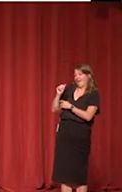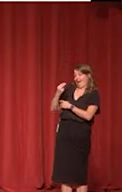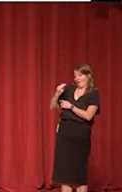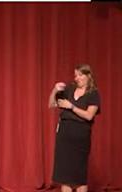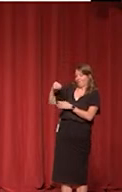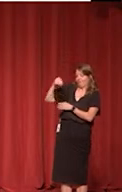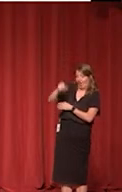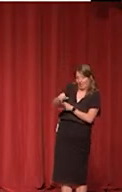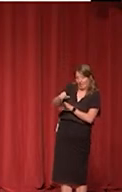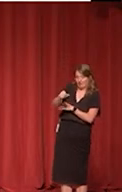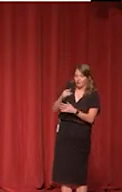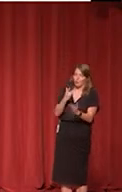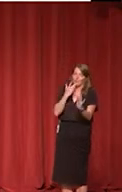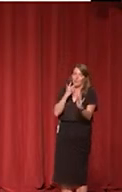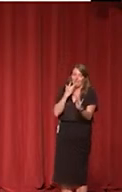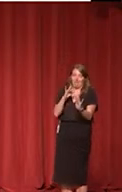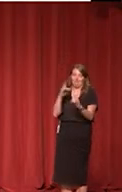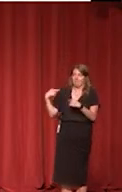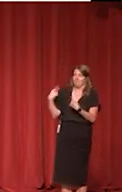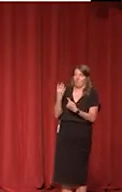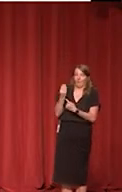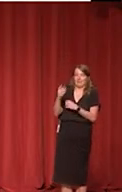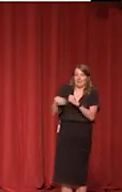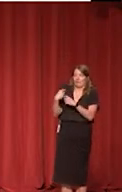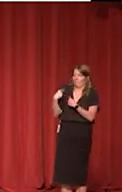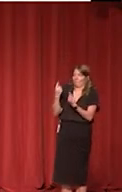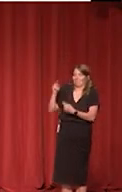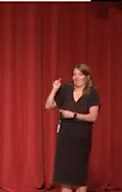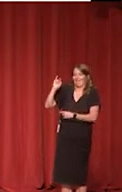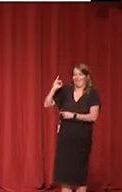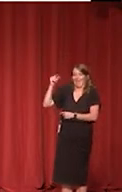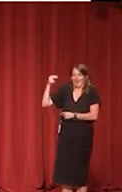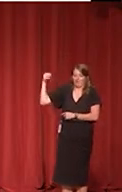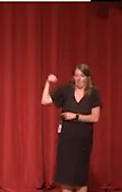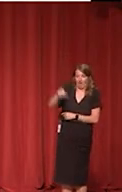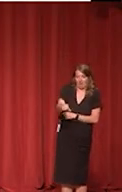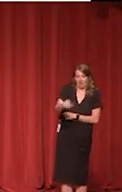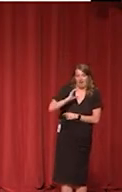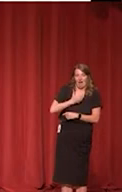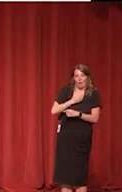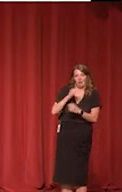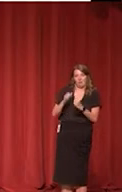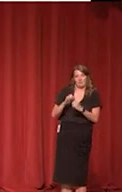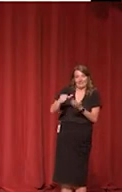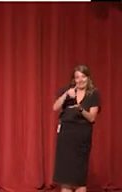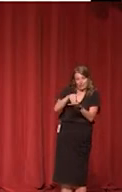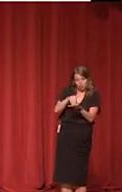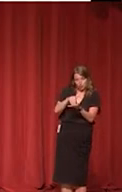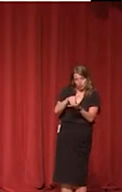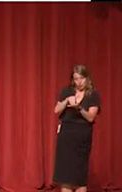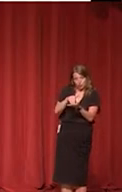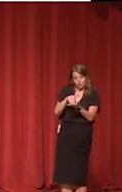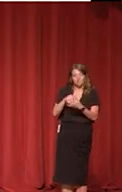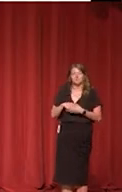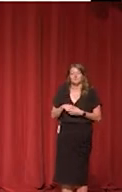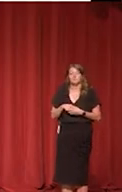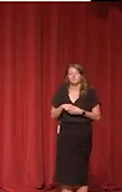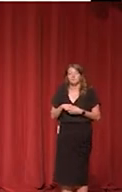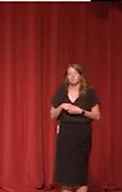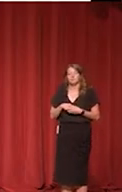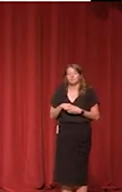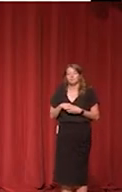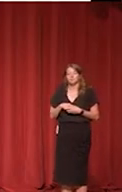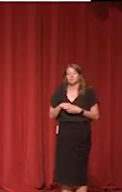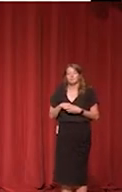have been funded all the way for the last 14 years by the NIH, and we sincerely hope we have an application in as we talk. Then about